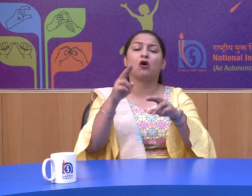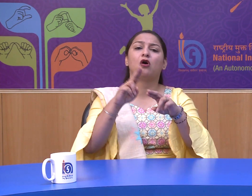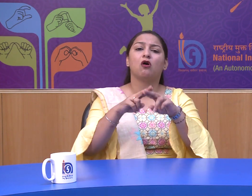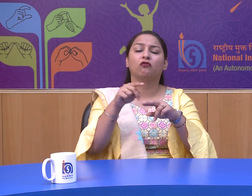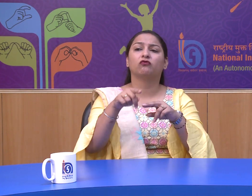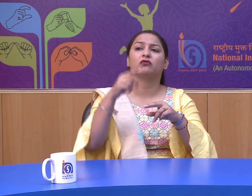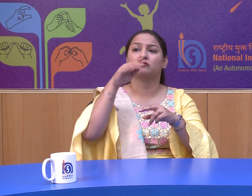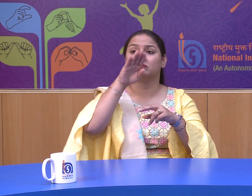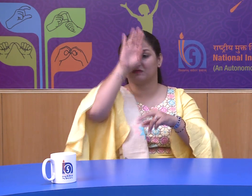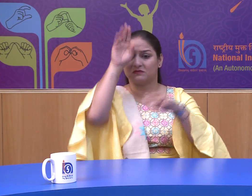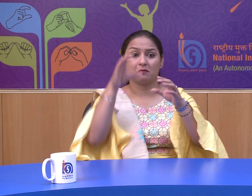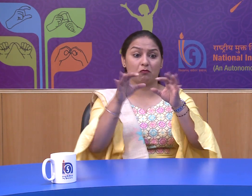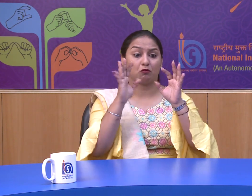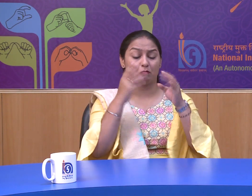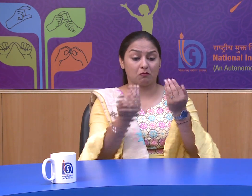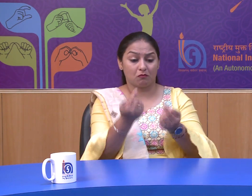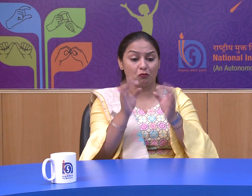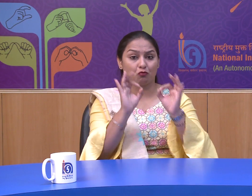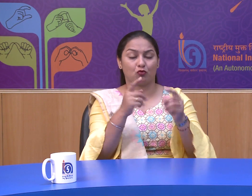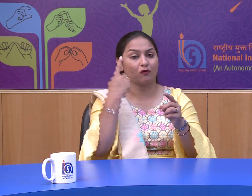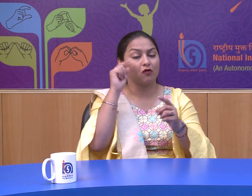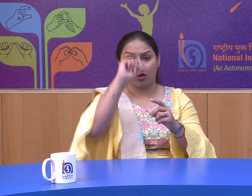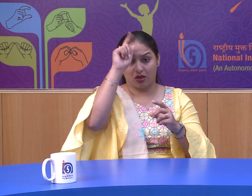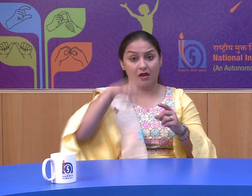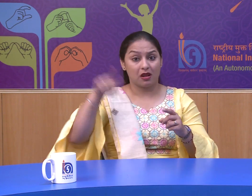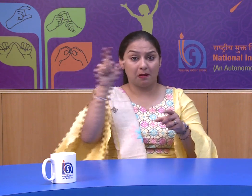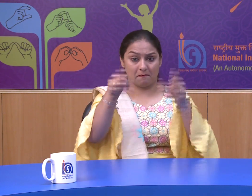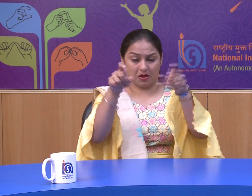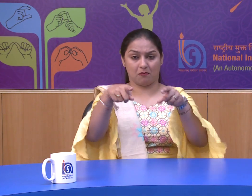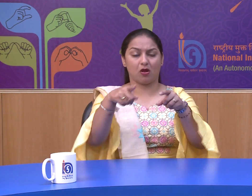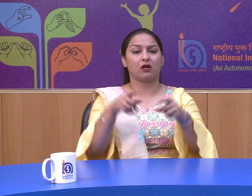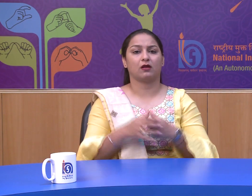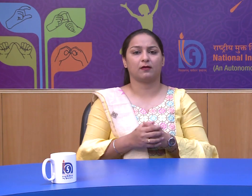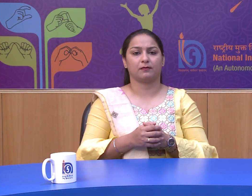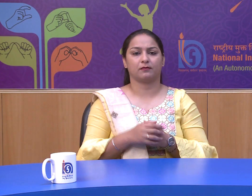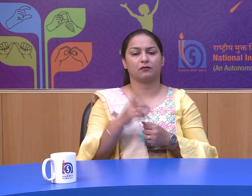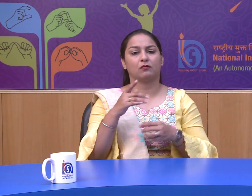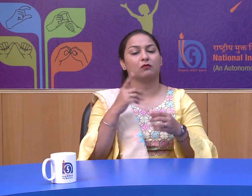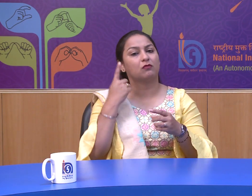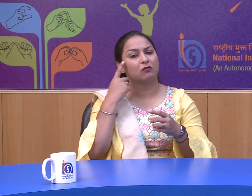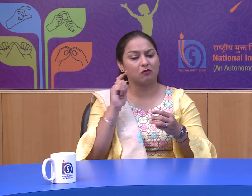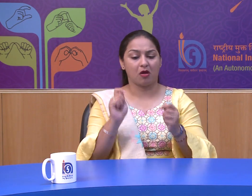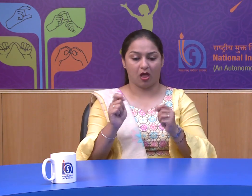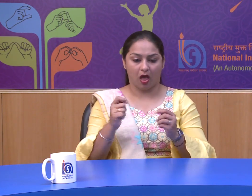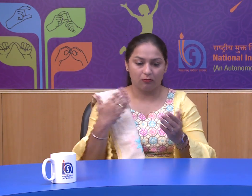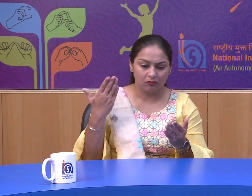Empire. Indian people were also employed in